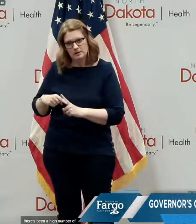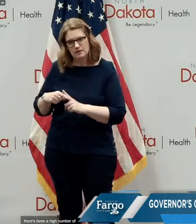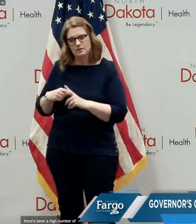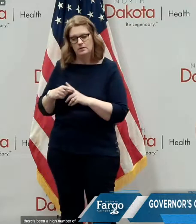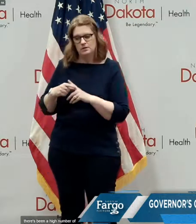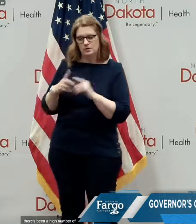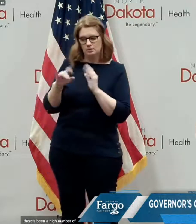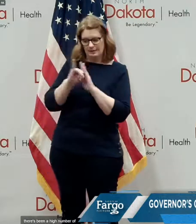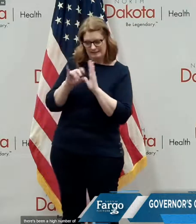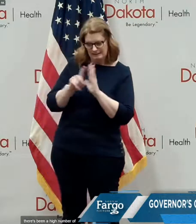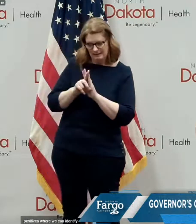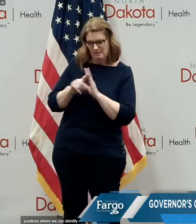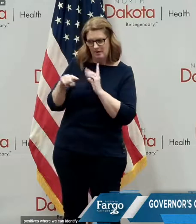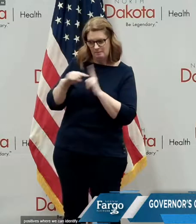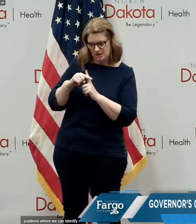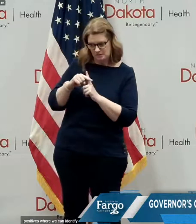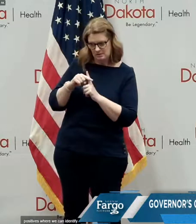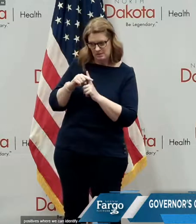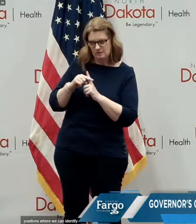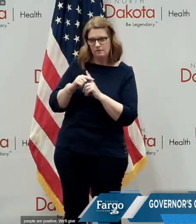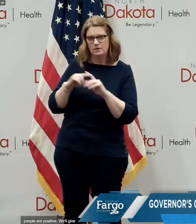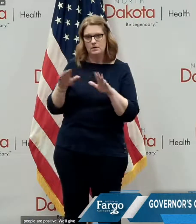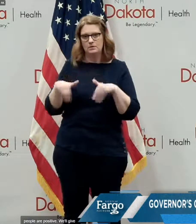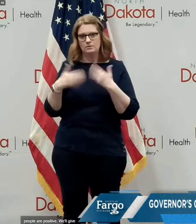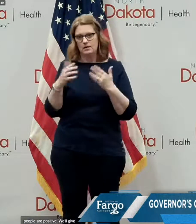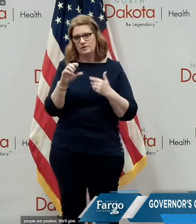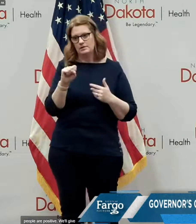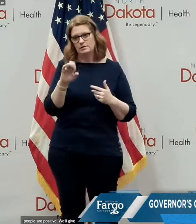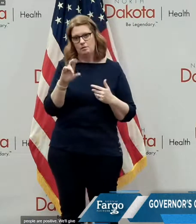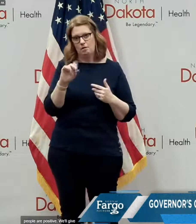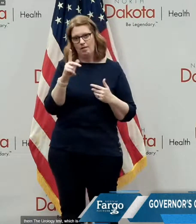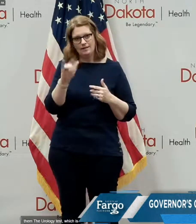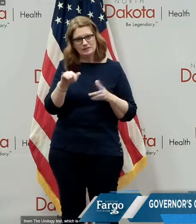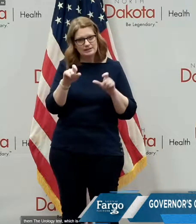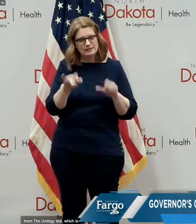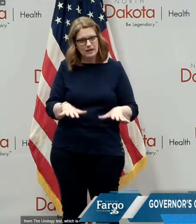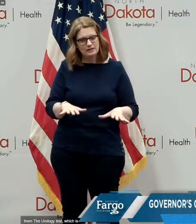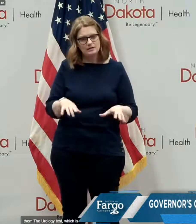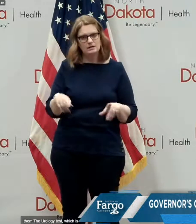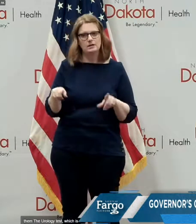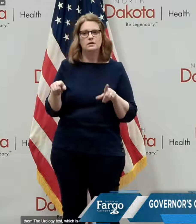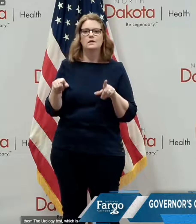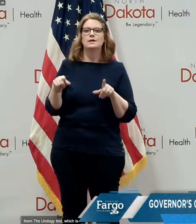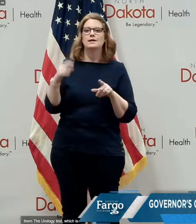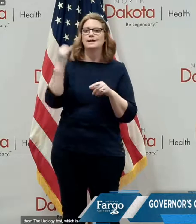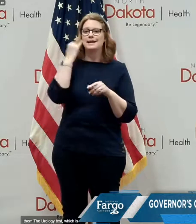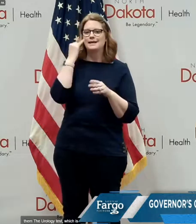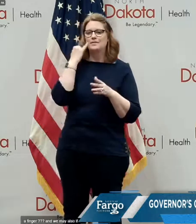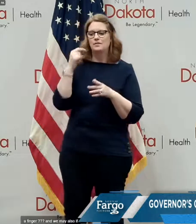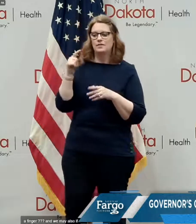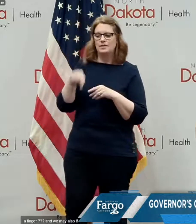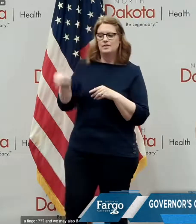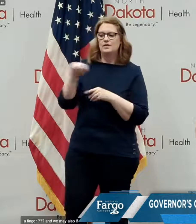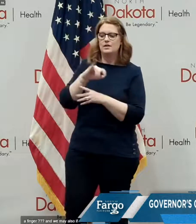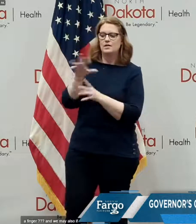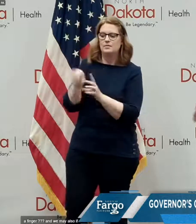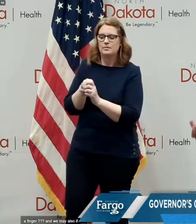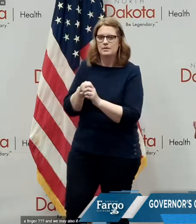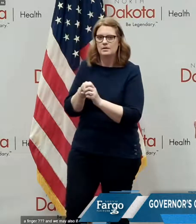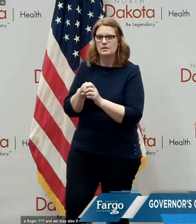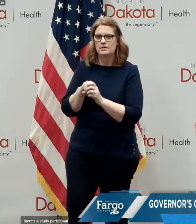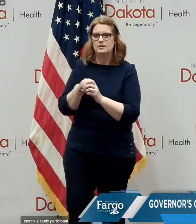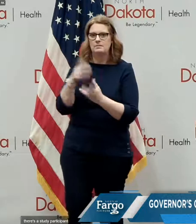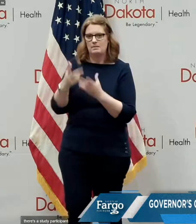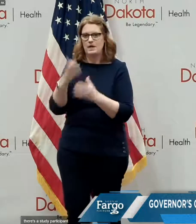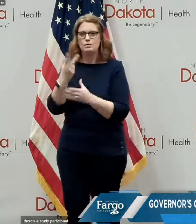identify people who are positive. We'll give them the serology test, which is the finger prick, and we may also, if they're a study participant, also take the full blood